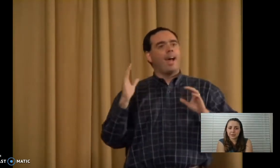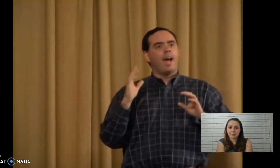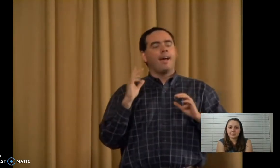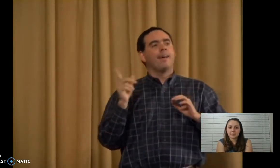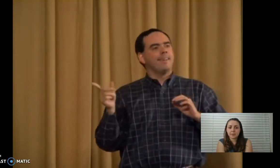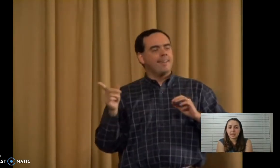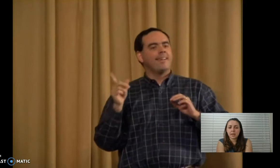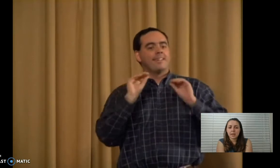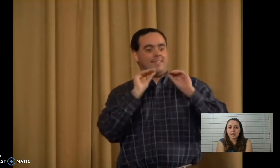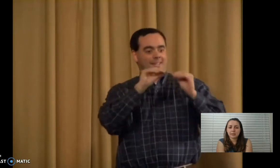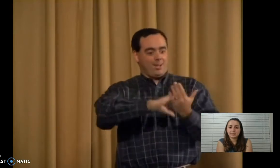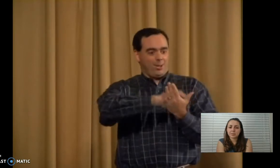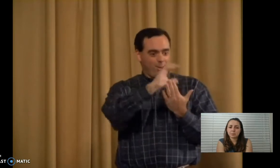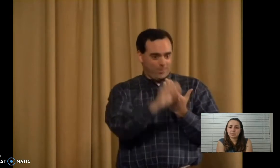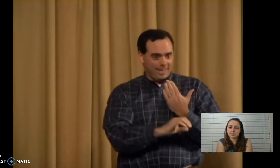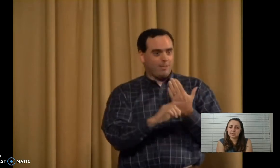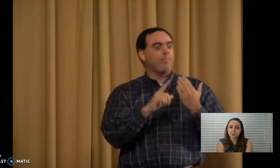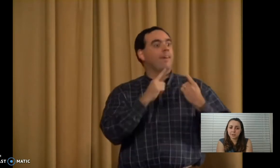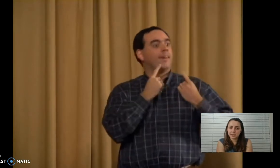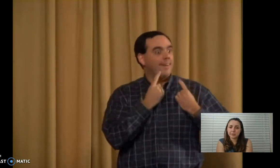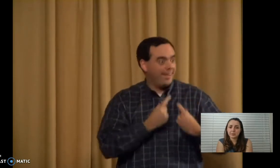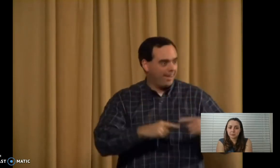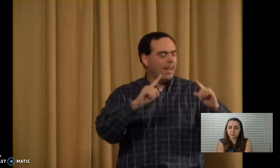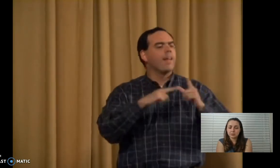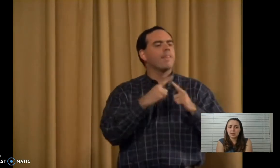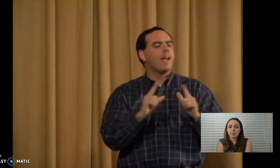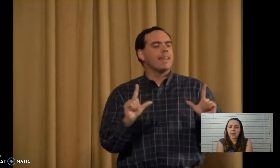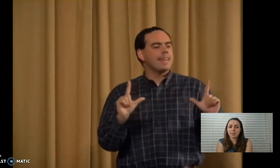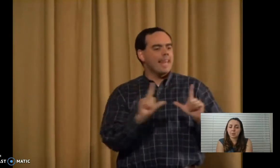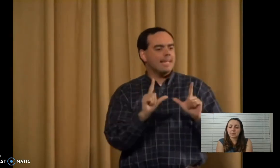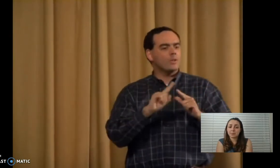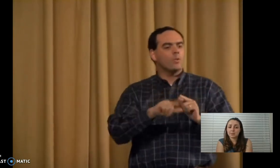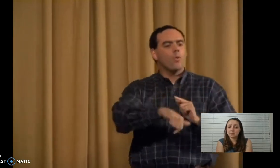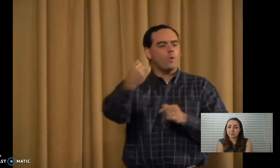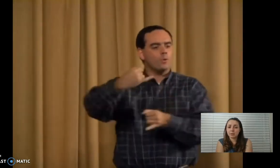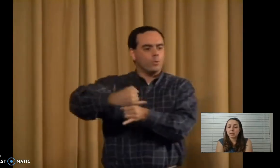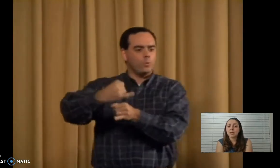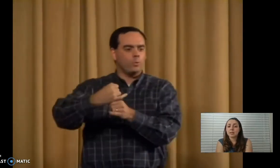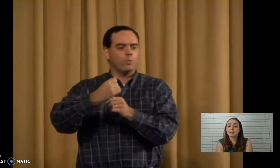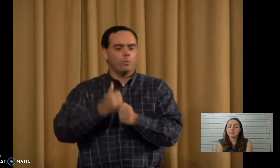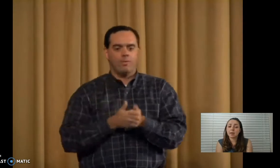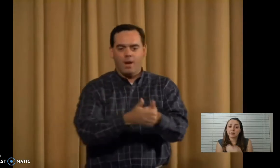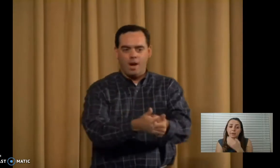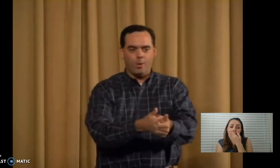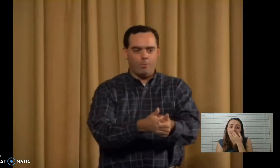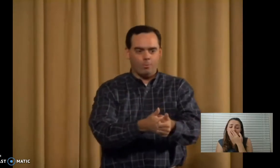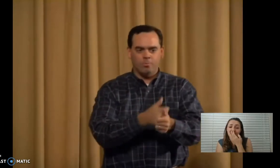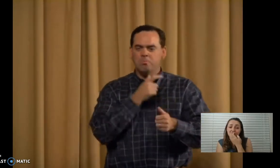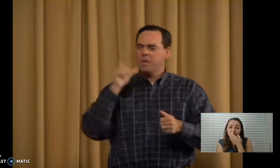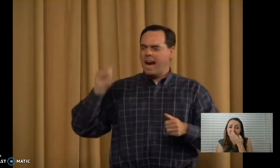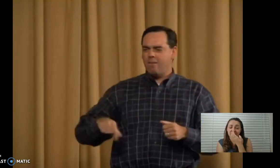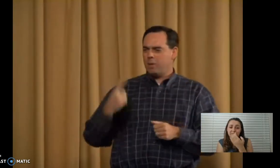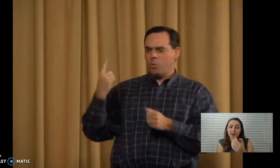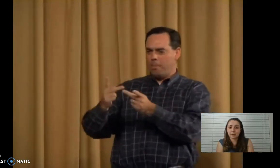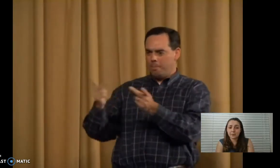that curriculum. And his vision was to teach the curriculum at the school, and then when it became successful, license it to other